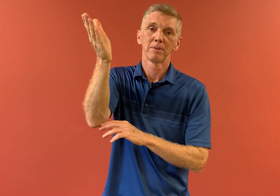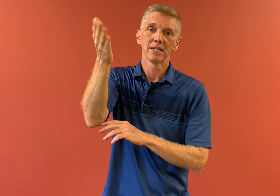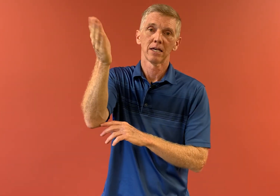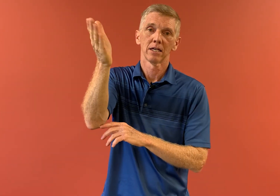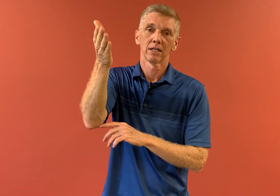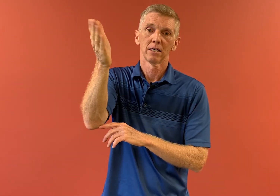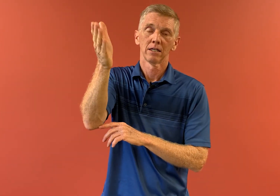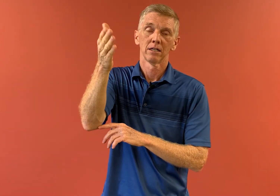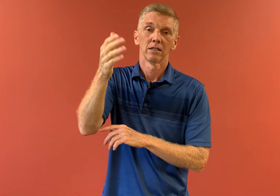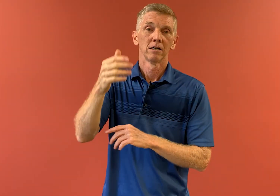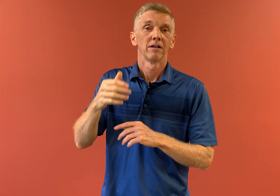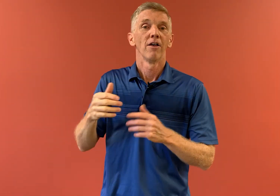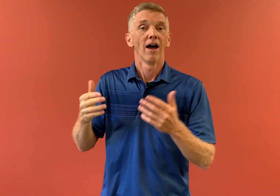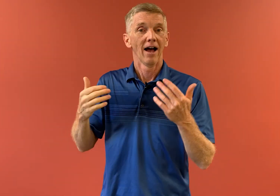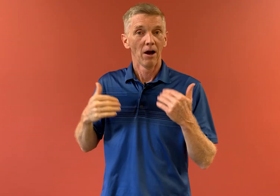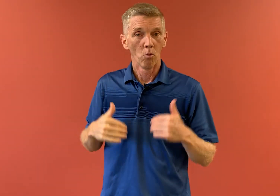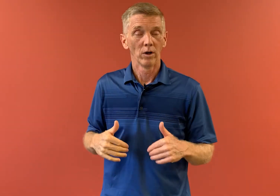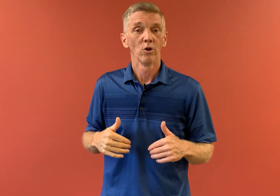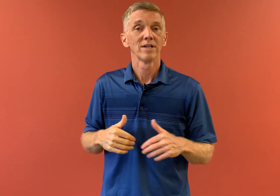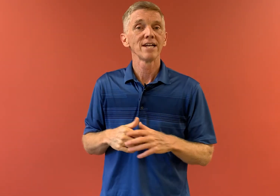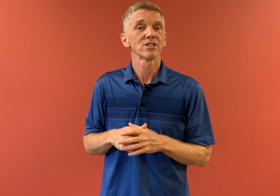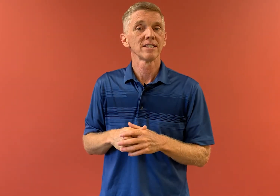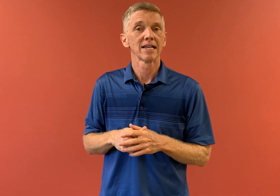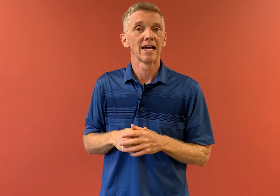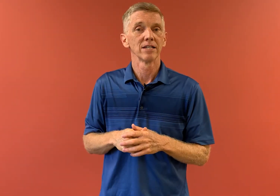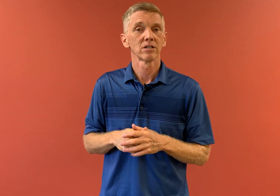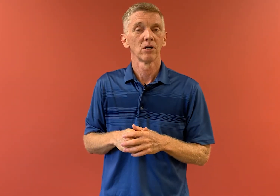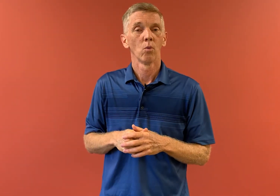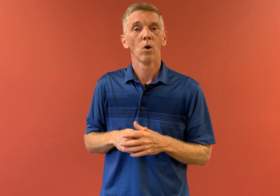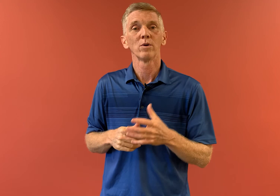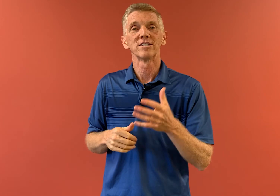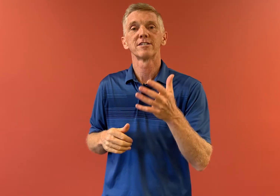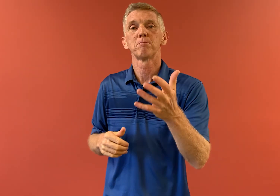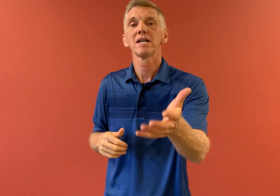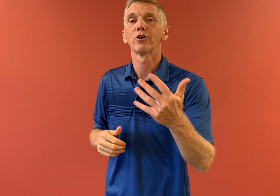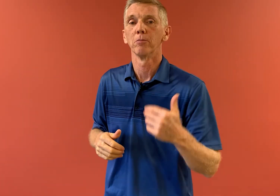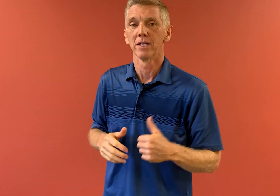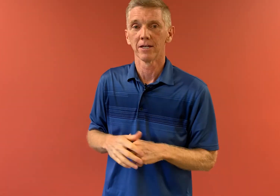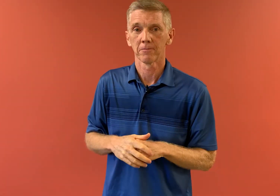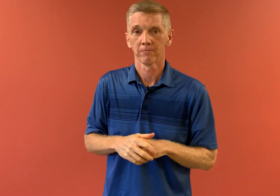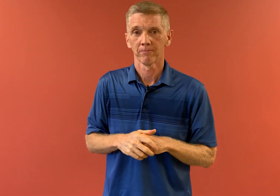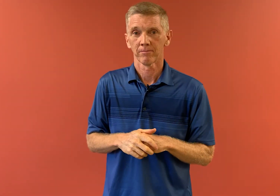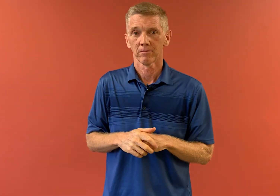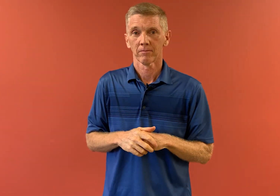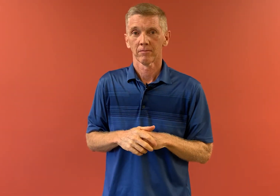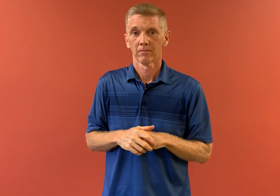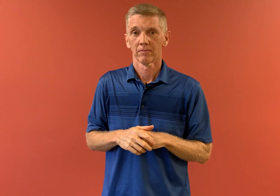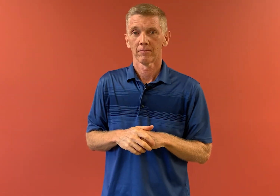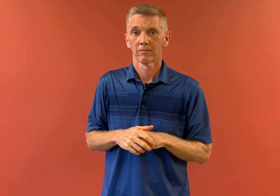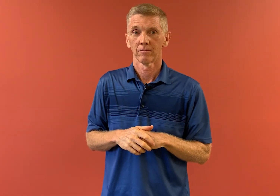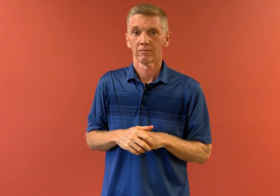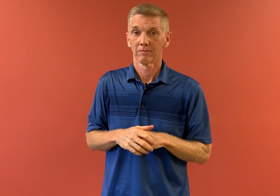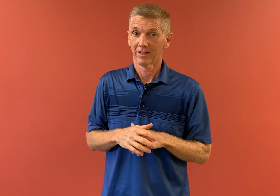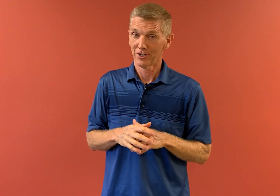speak. One of those agency signs, what would speaker be? Can you do